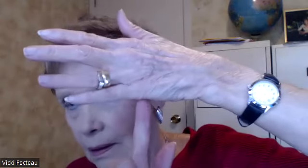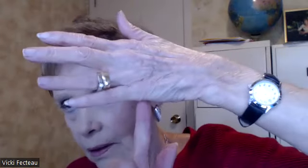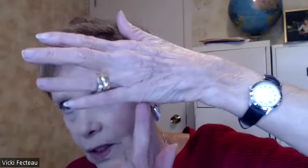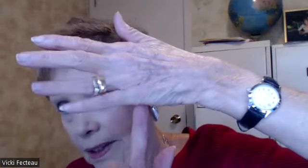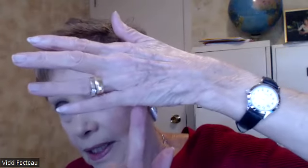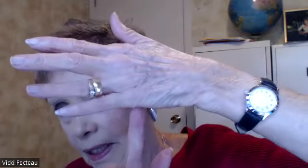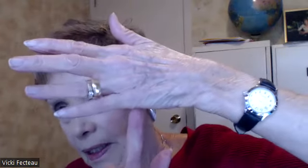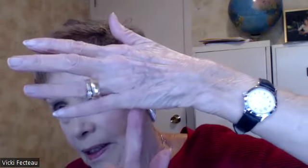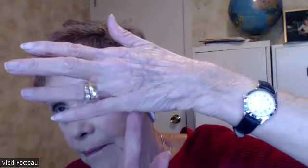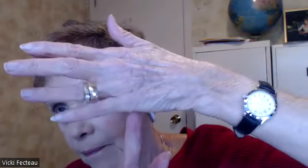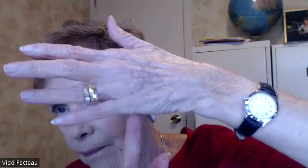looks like a T.